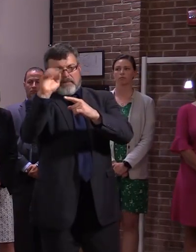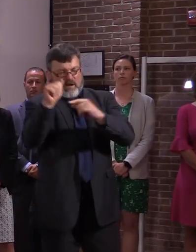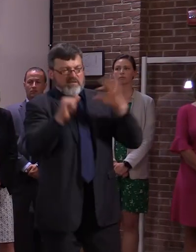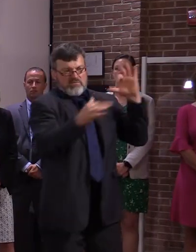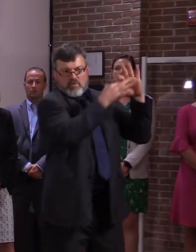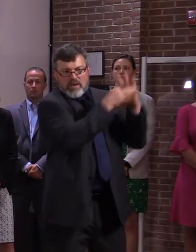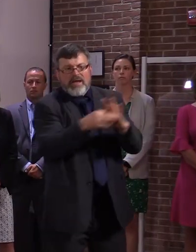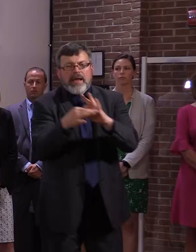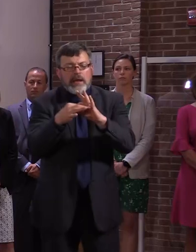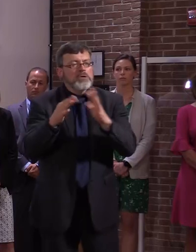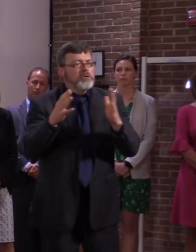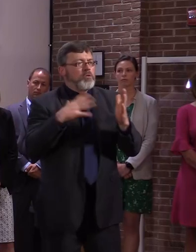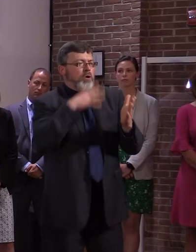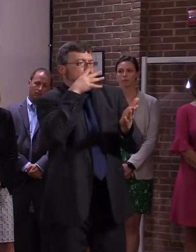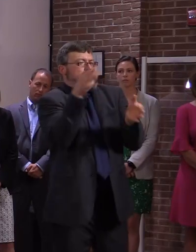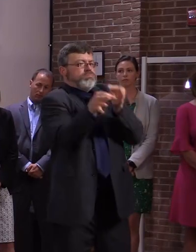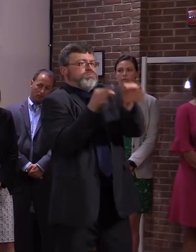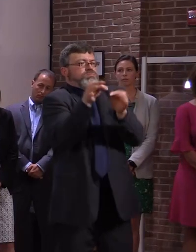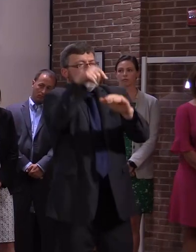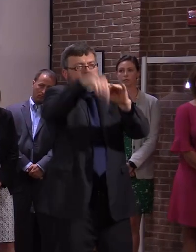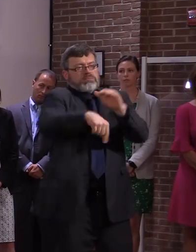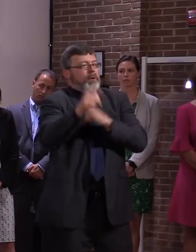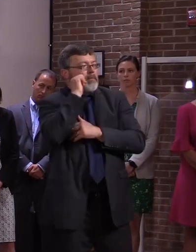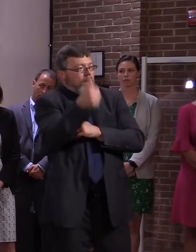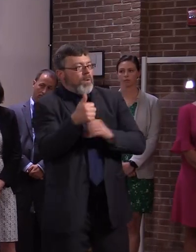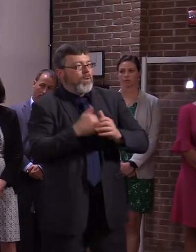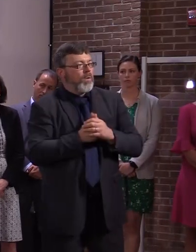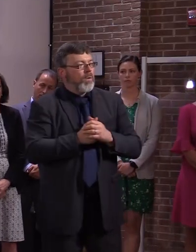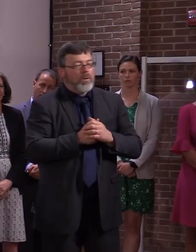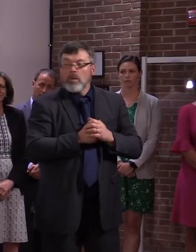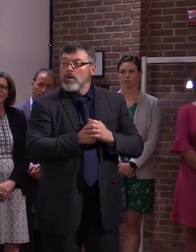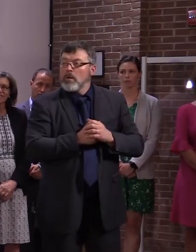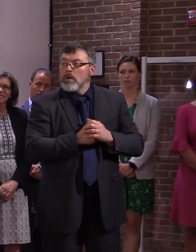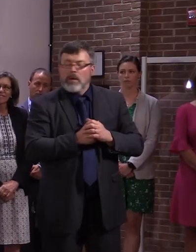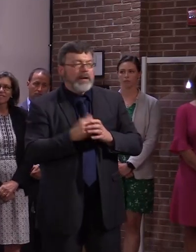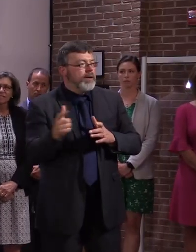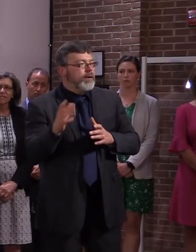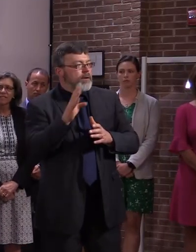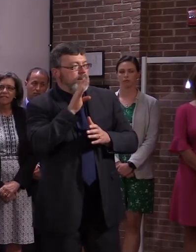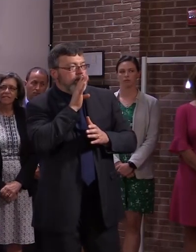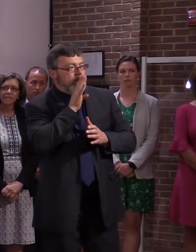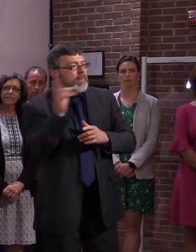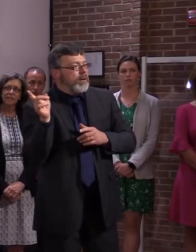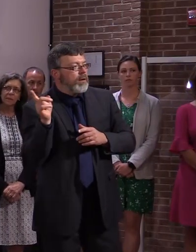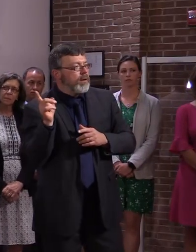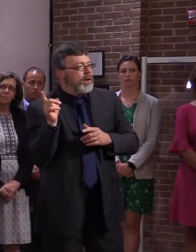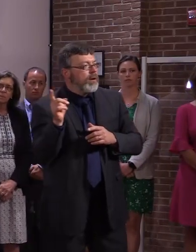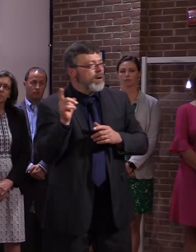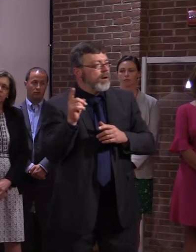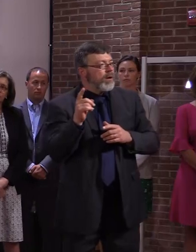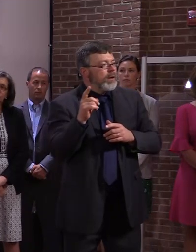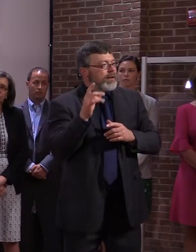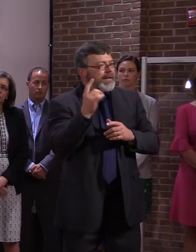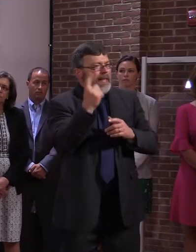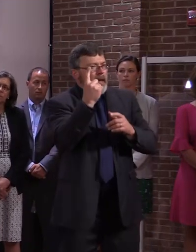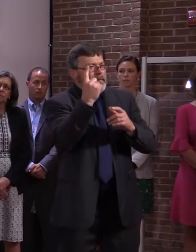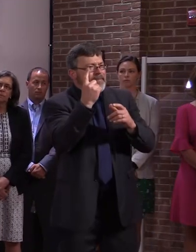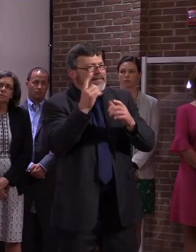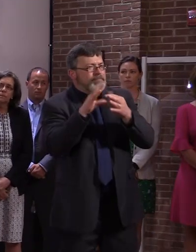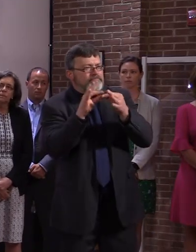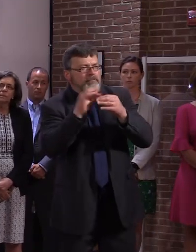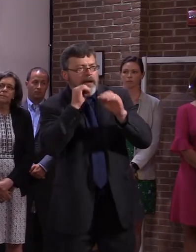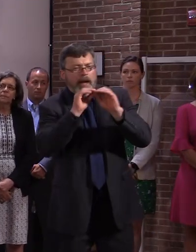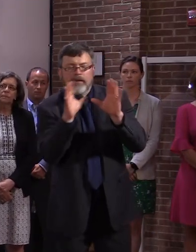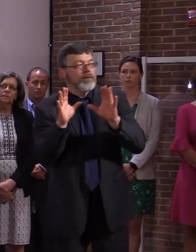the to-go drinks of 2 weeks, so we have to make sure that we cover that. So there's some, you know, a